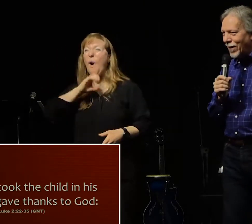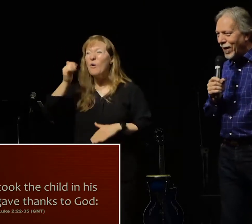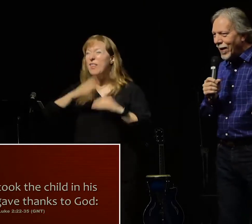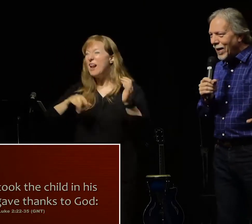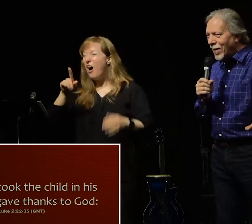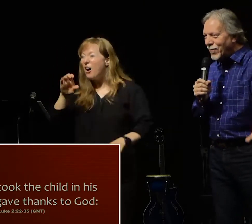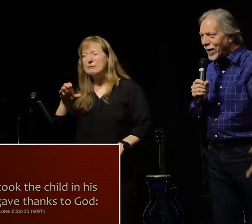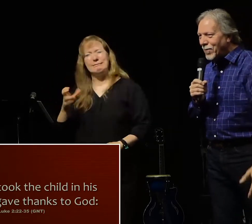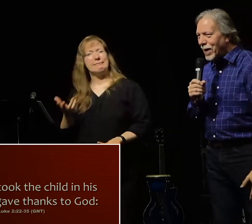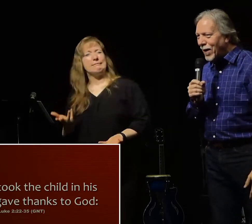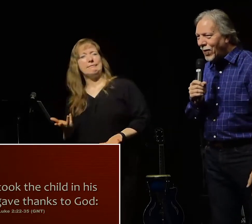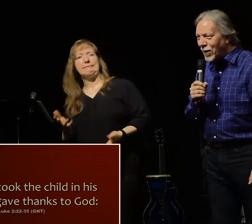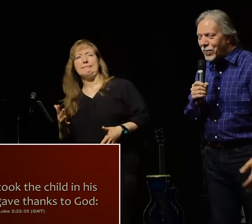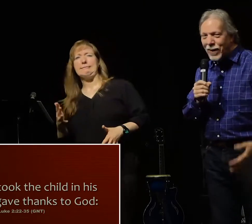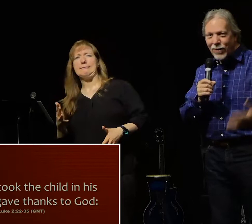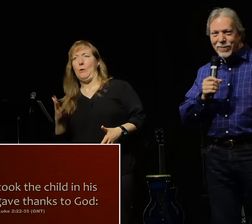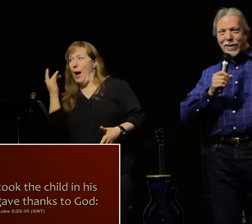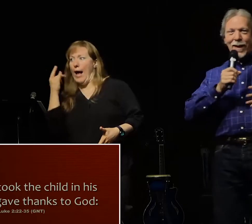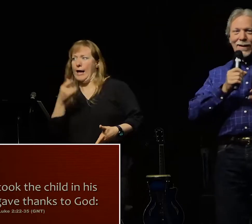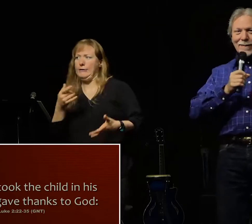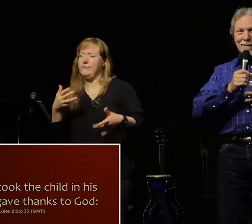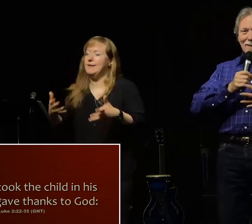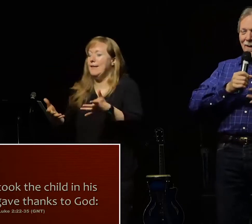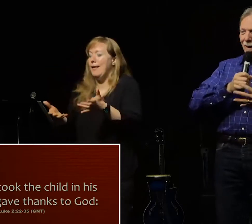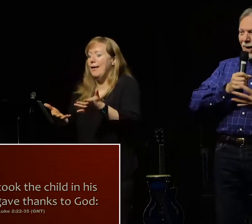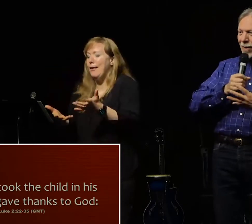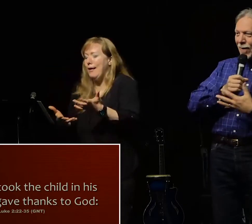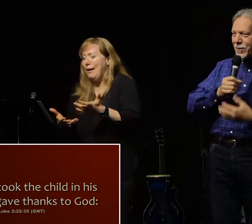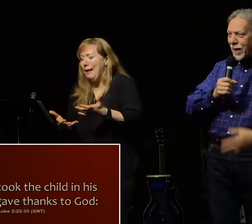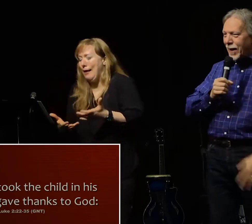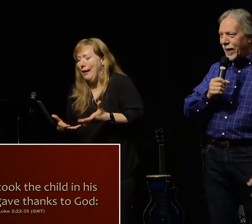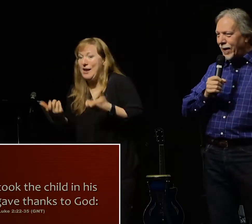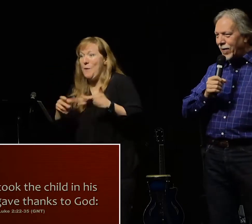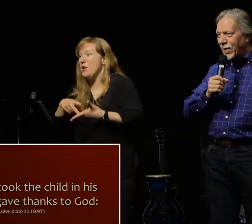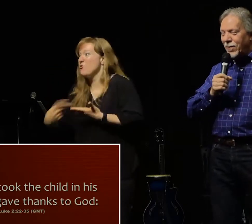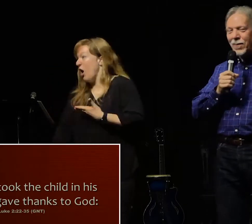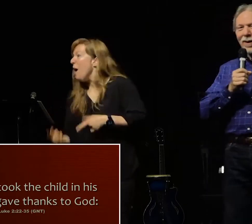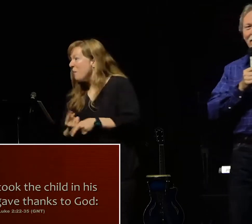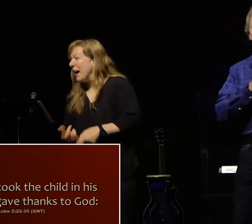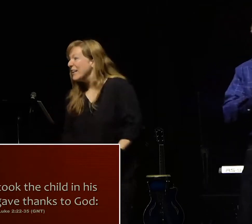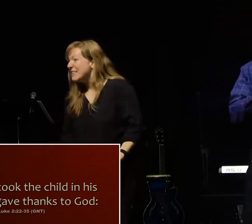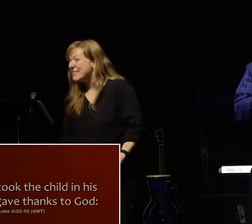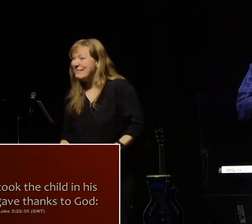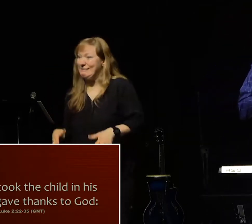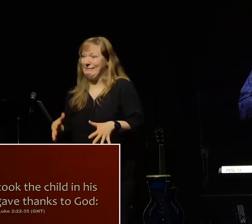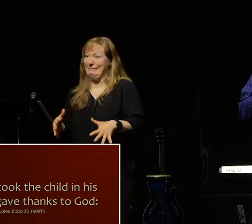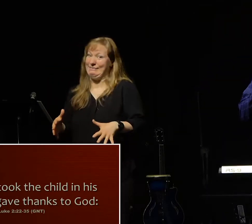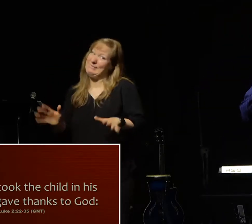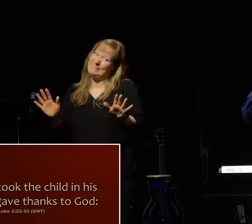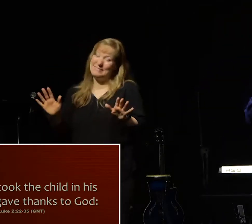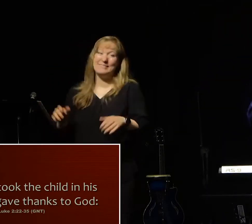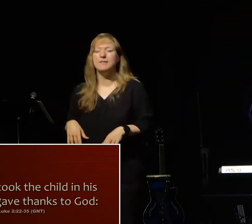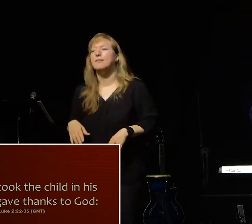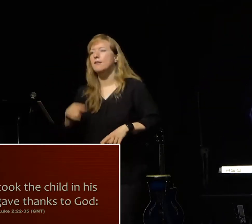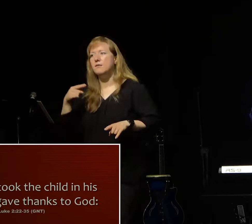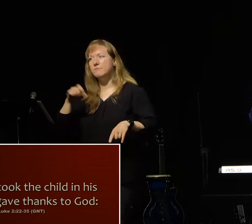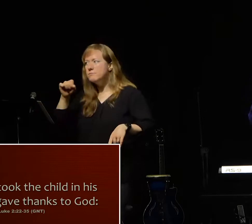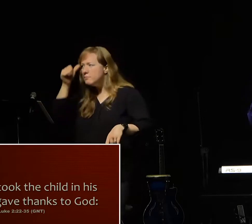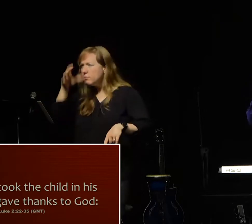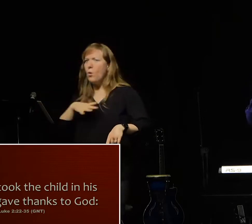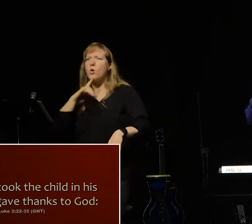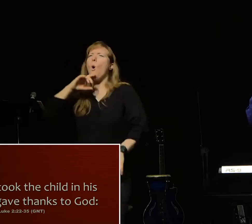over for them to hold it, because they're kind of, you know, I don't know, shaky or a little weak. This guy